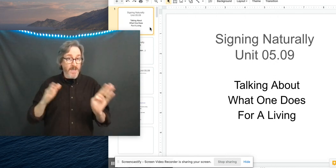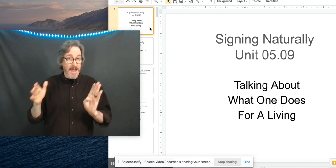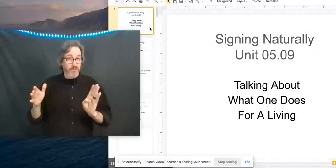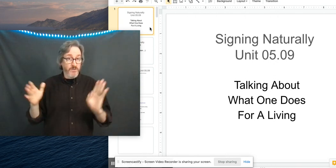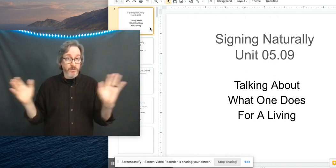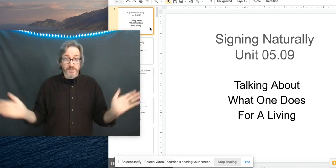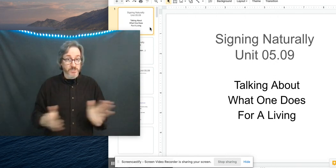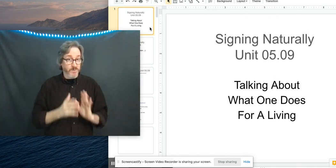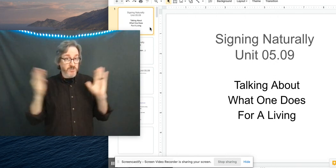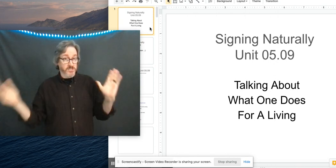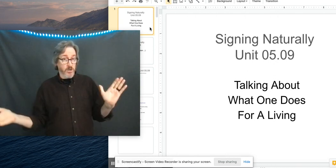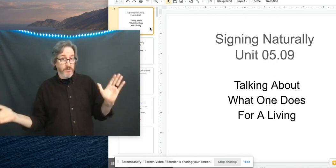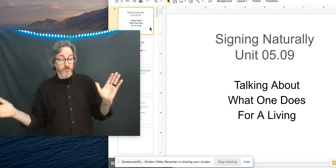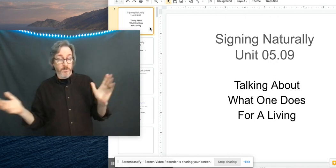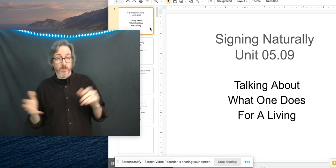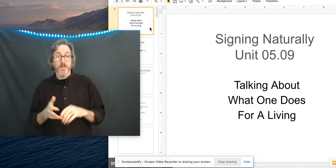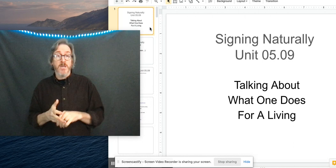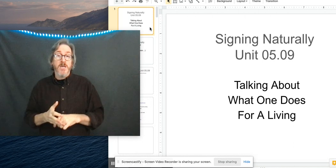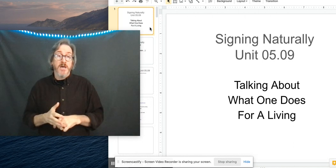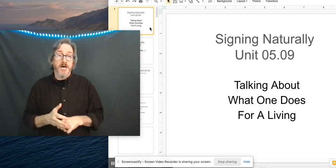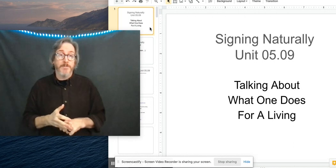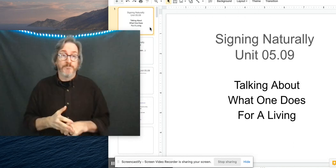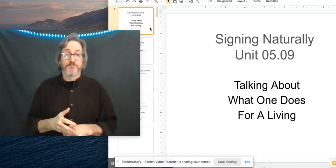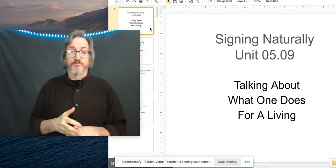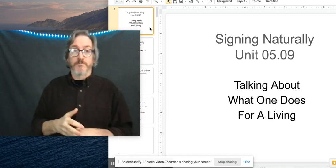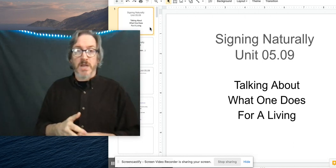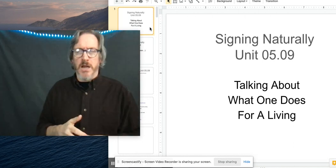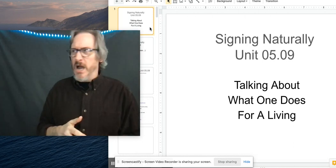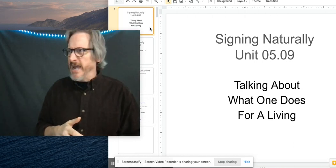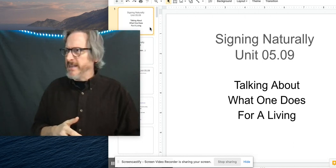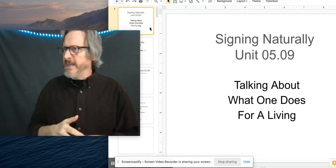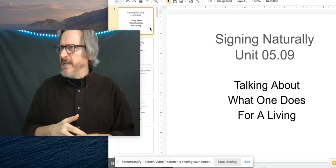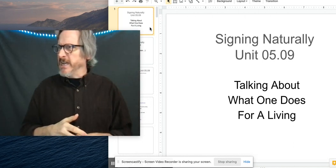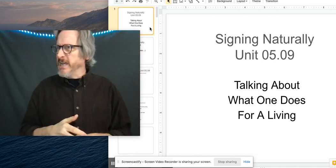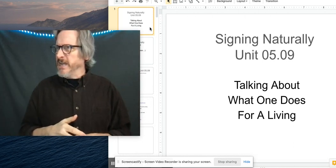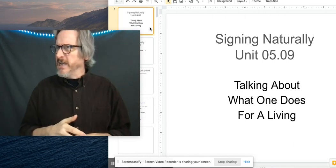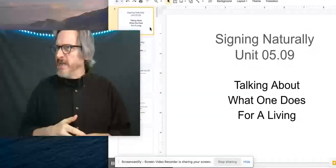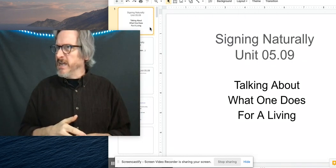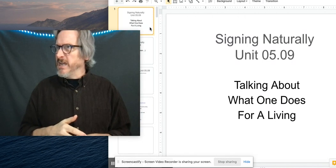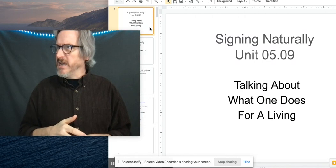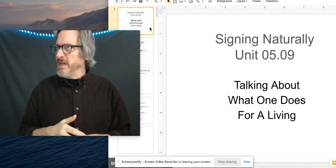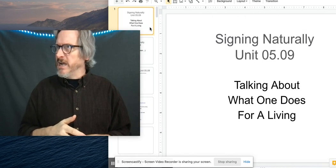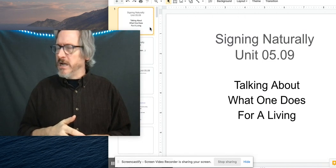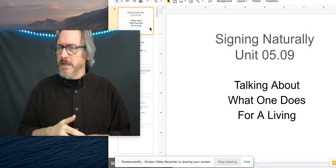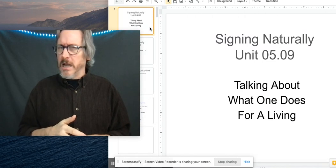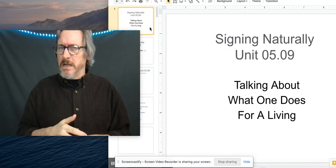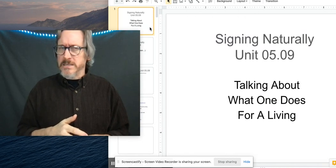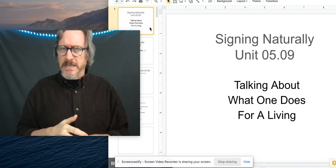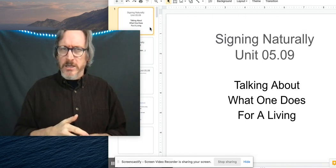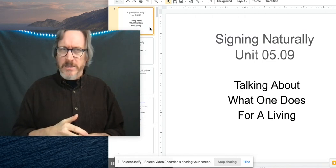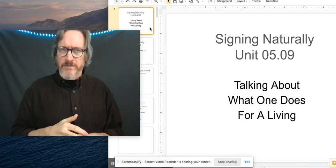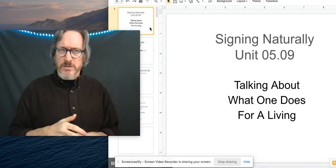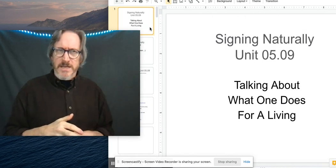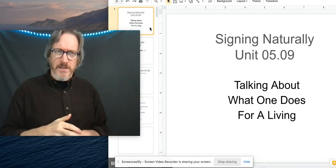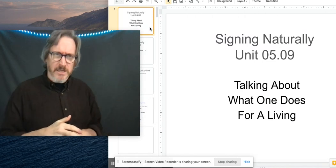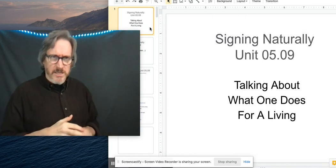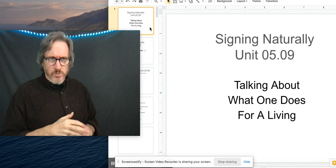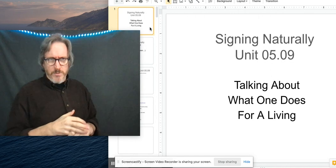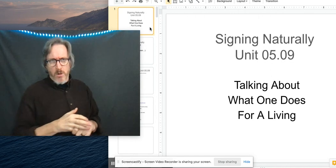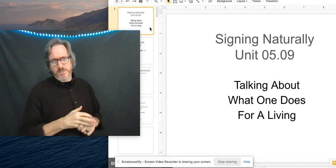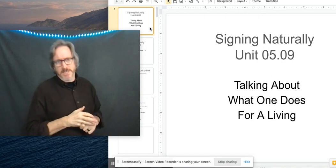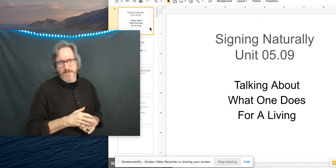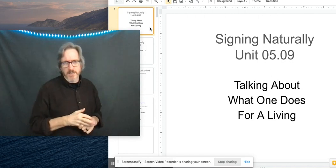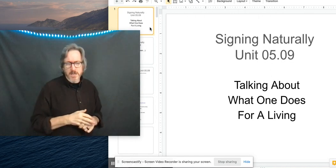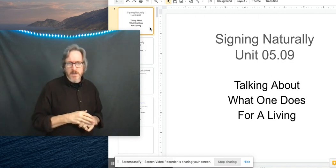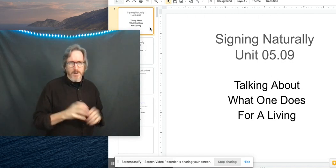the vocab review since we've just gone through them all. Um, I think I'll take a look if there's anything that's